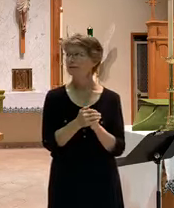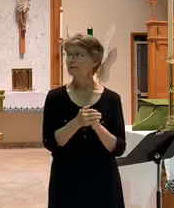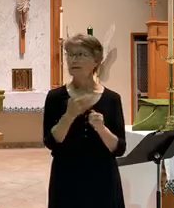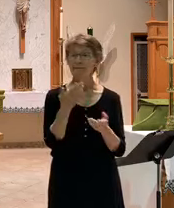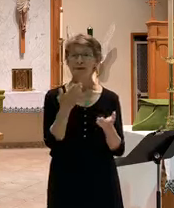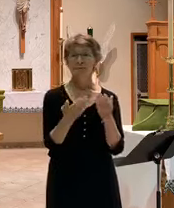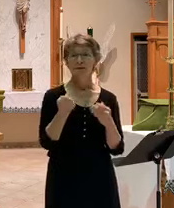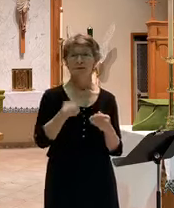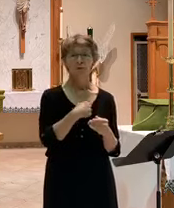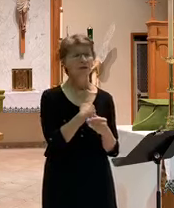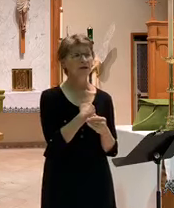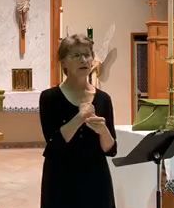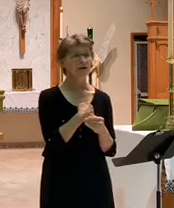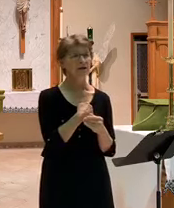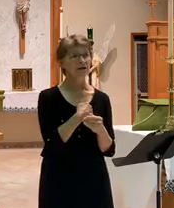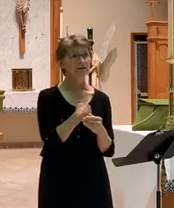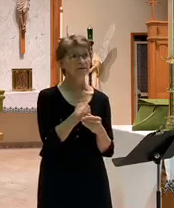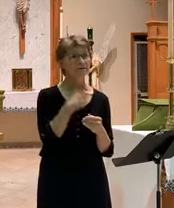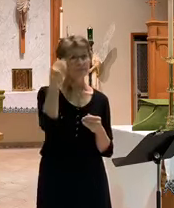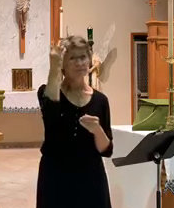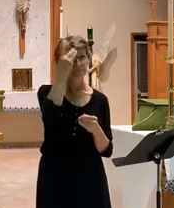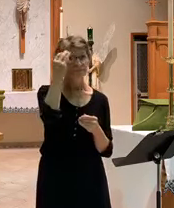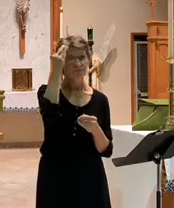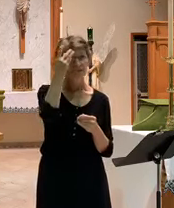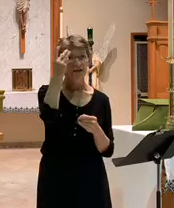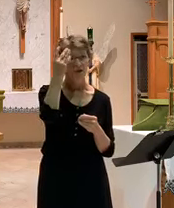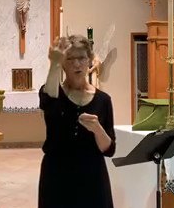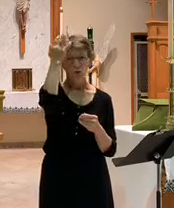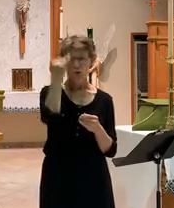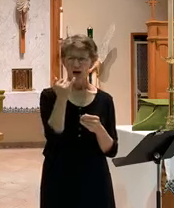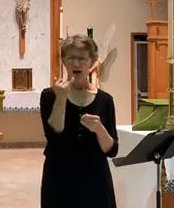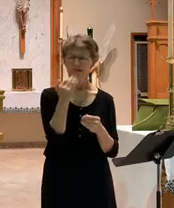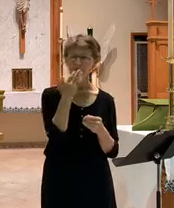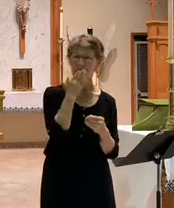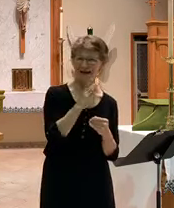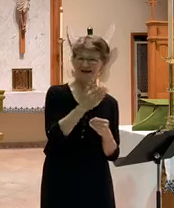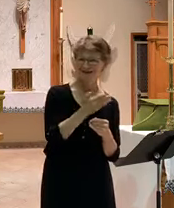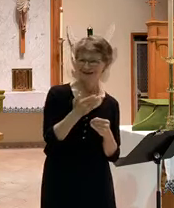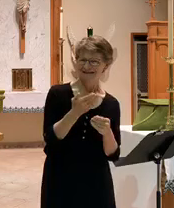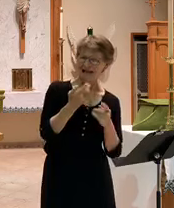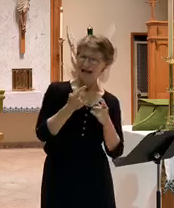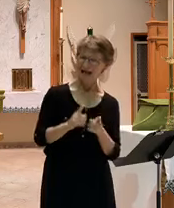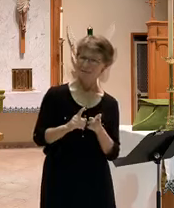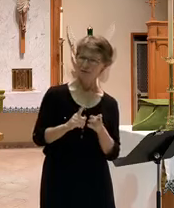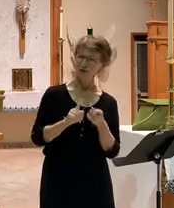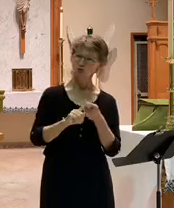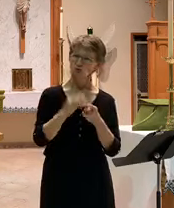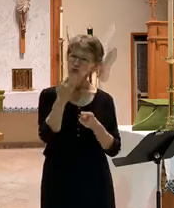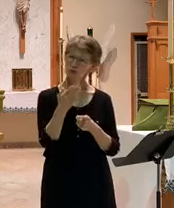might come in the form of a question like, why do bad things happen to good people?